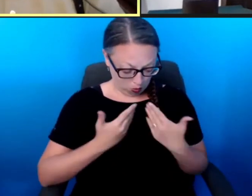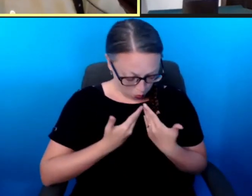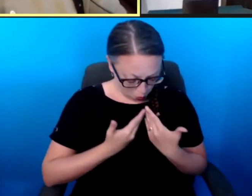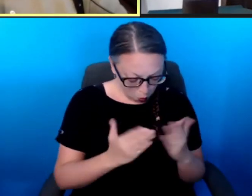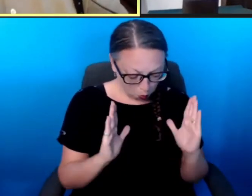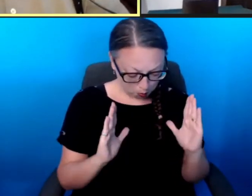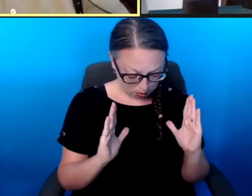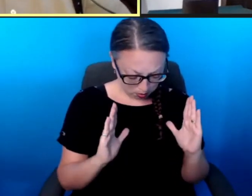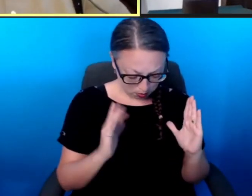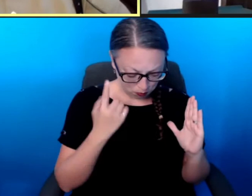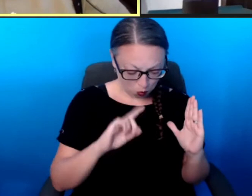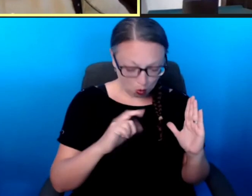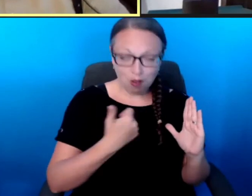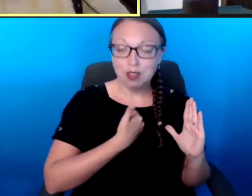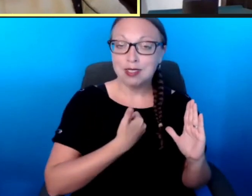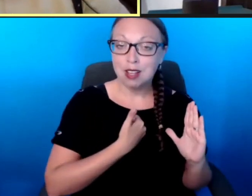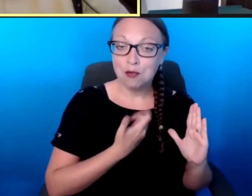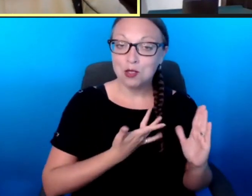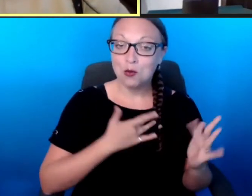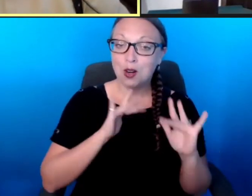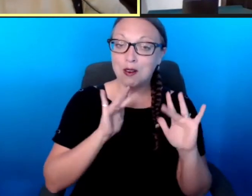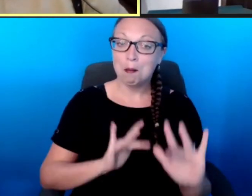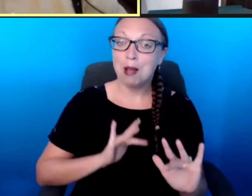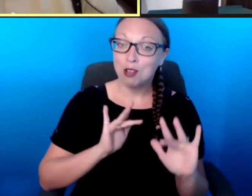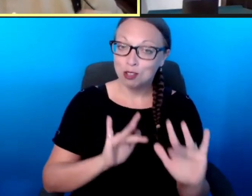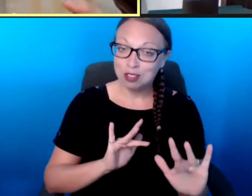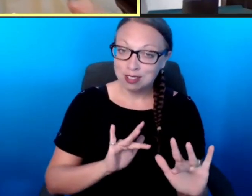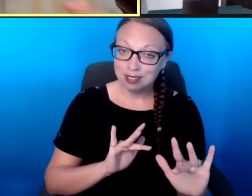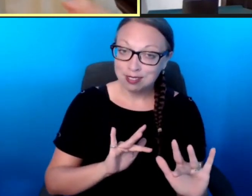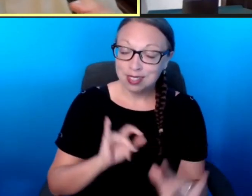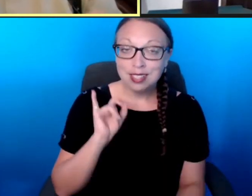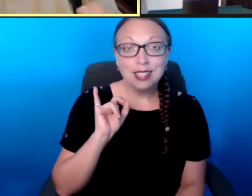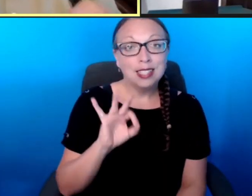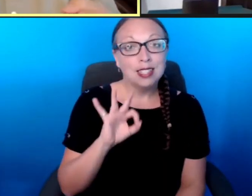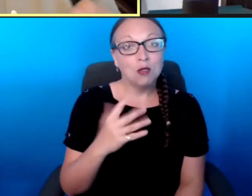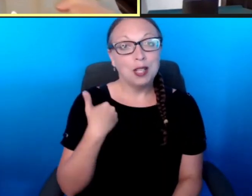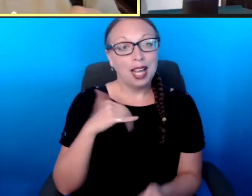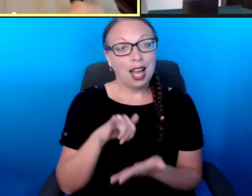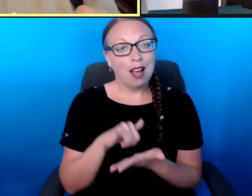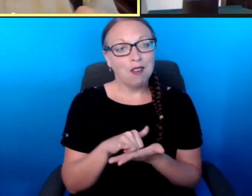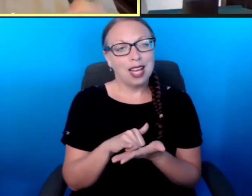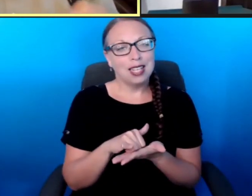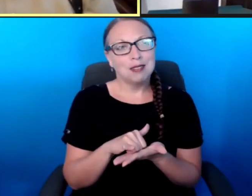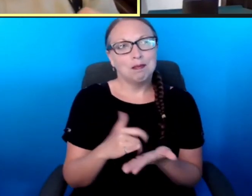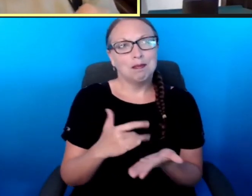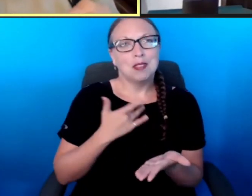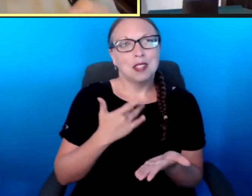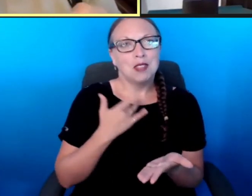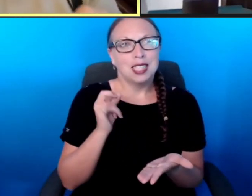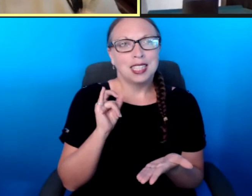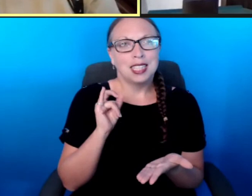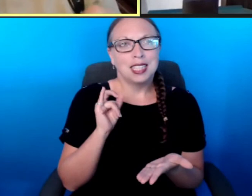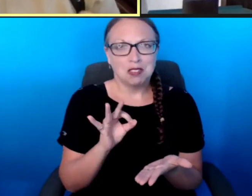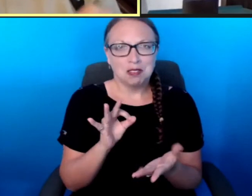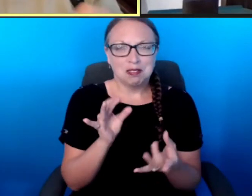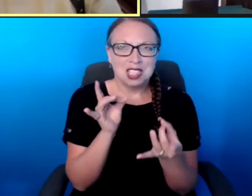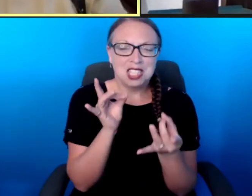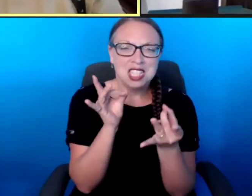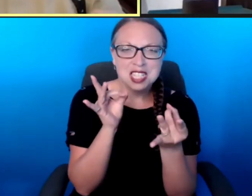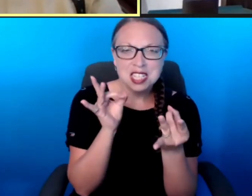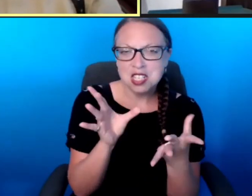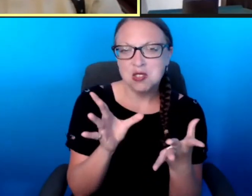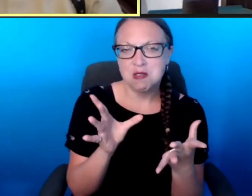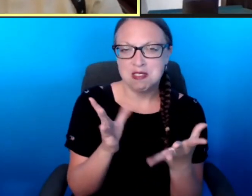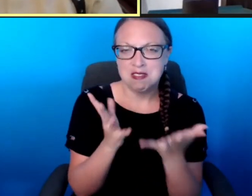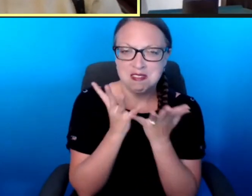and to compassion. If we have that knot of hatred and dislike in our hearts